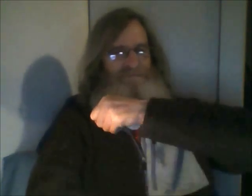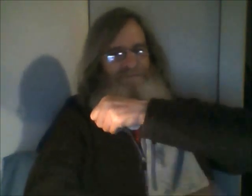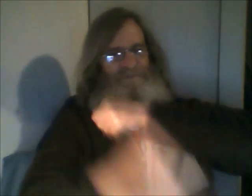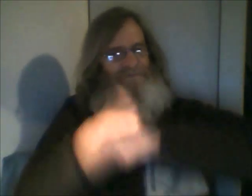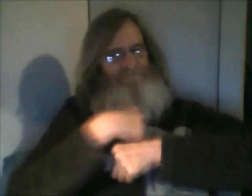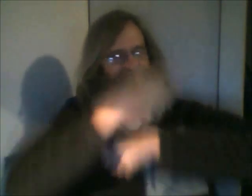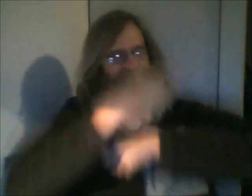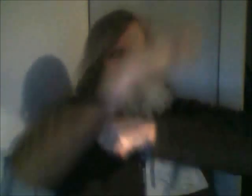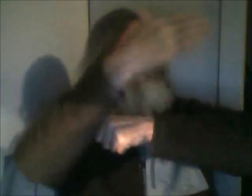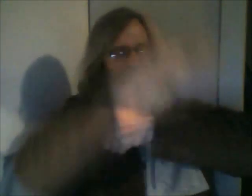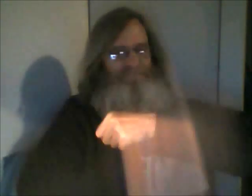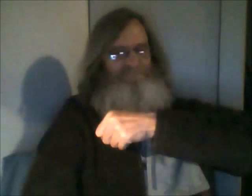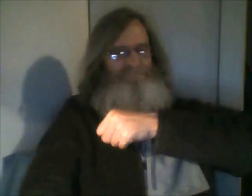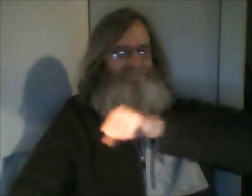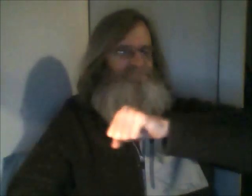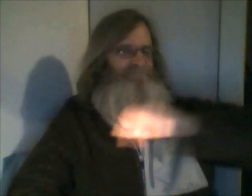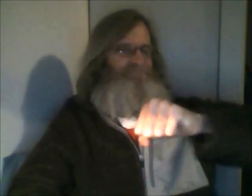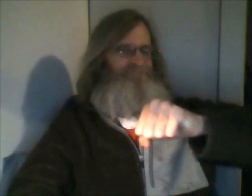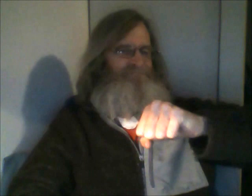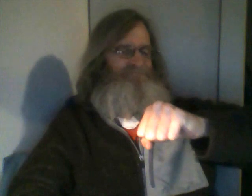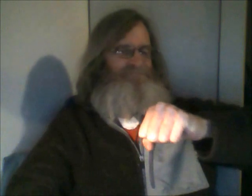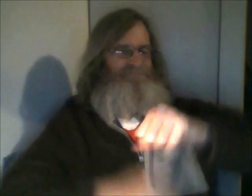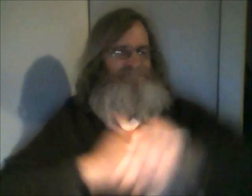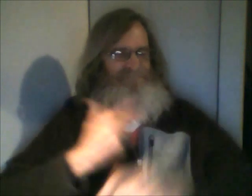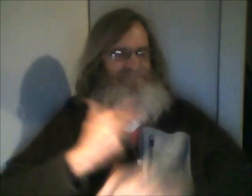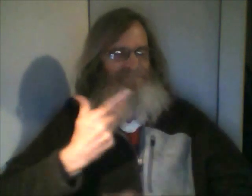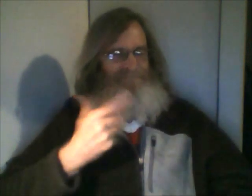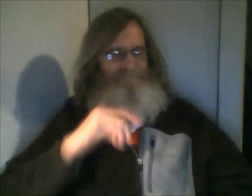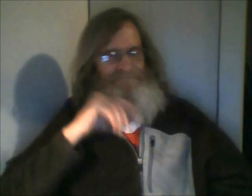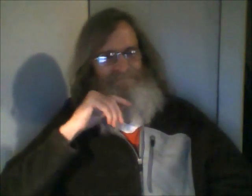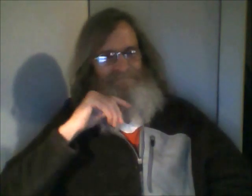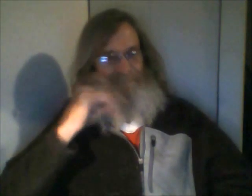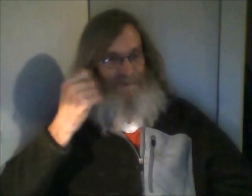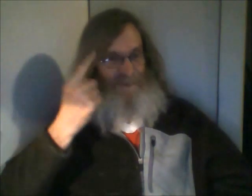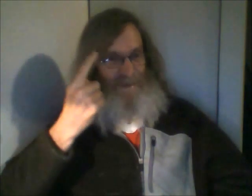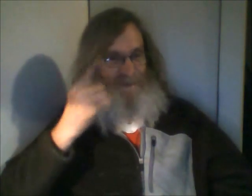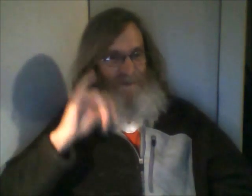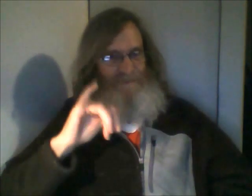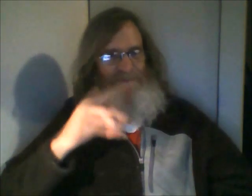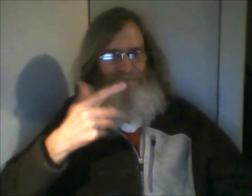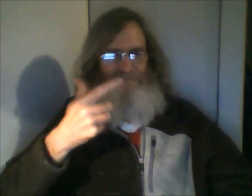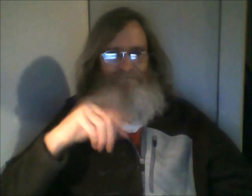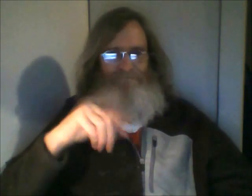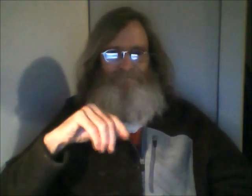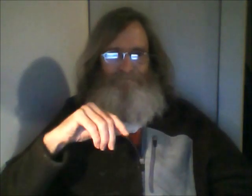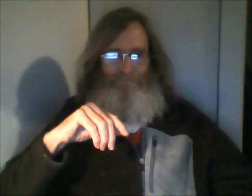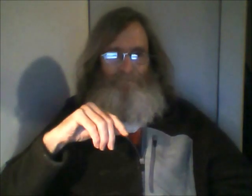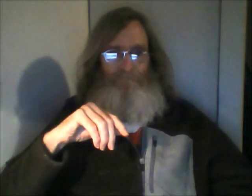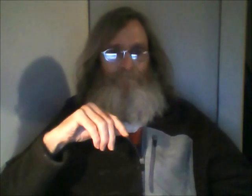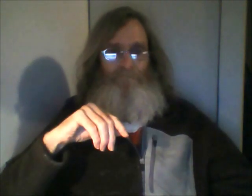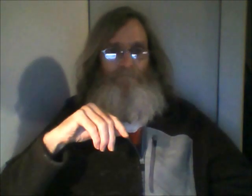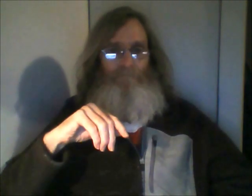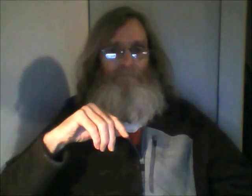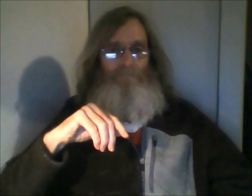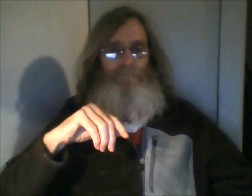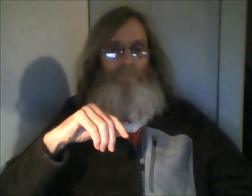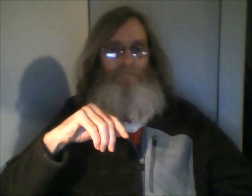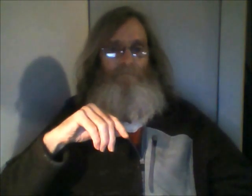Overnight, gravity causes the blood to separate into its 3 components, so a worker remixes it, preparing it for machine